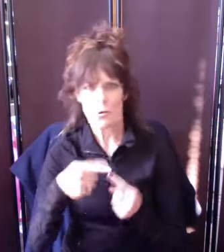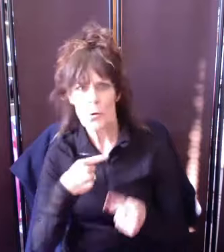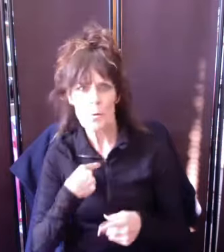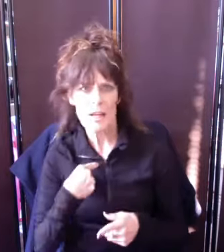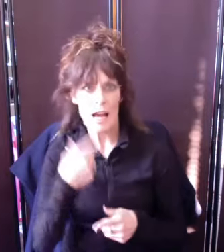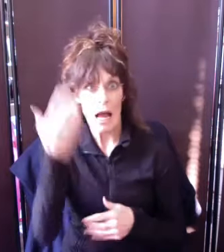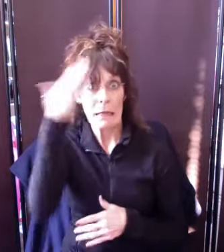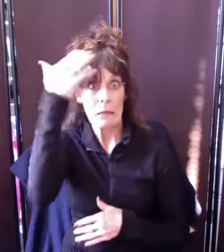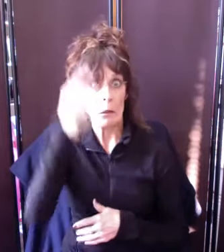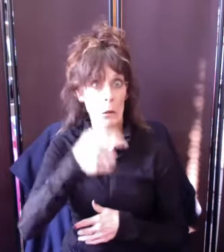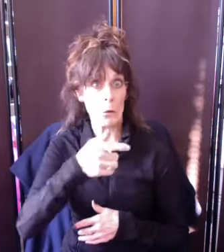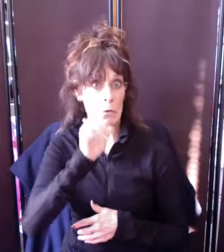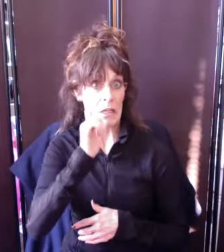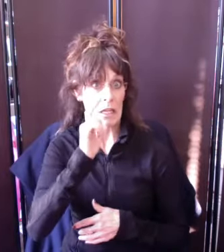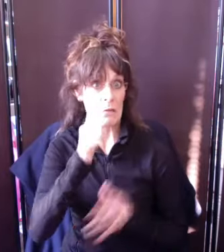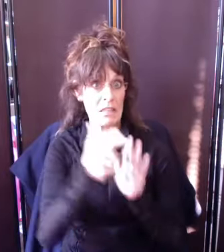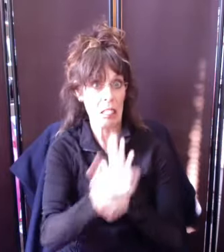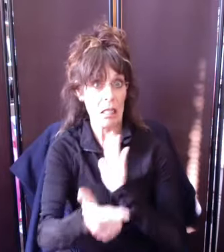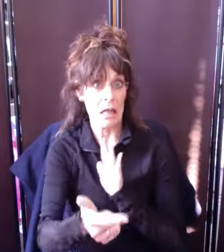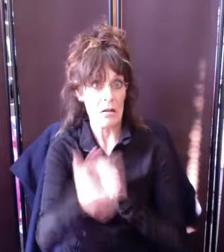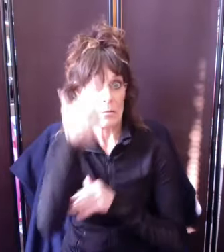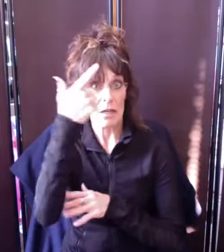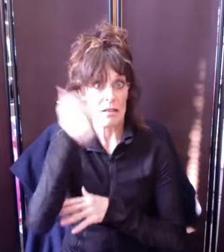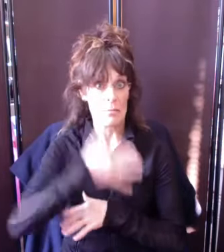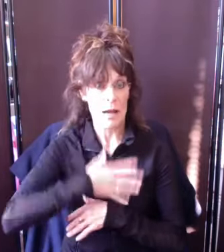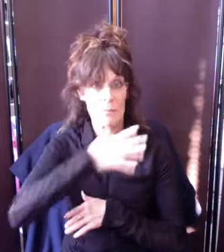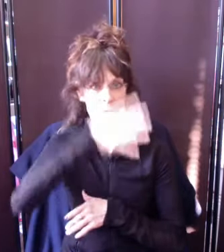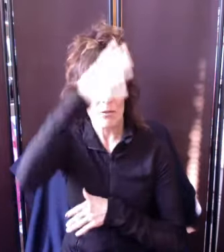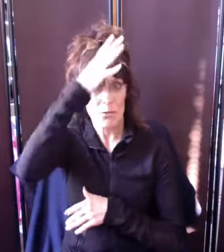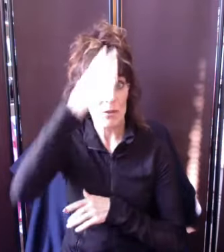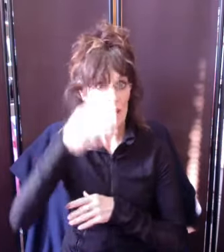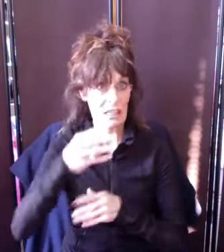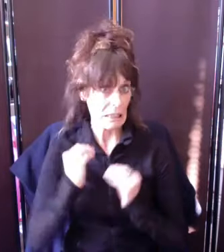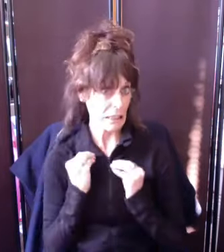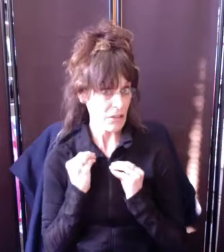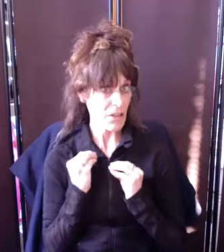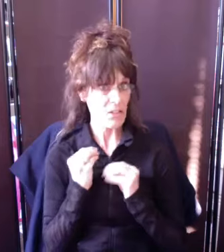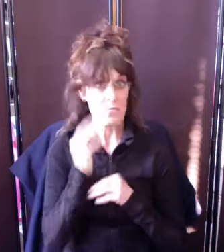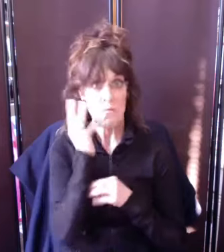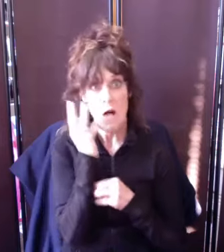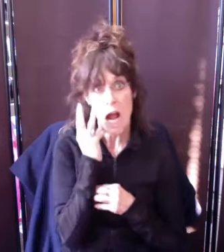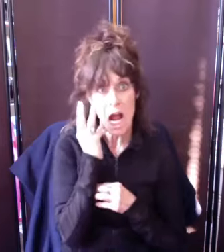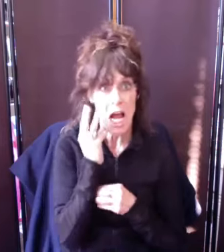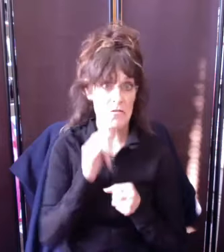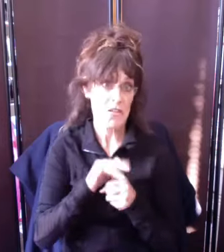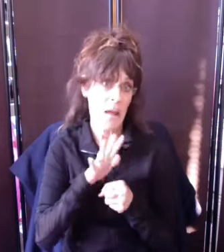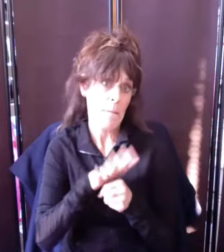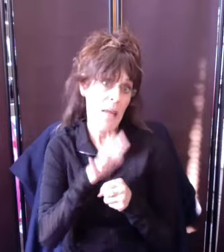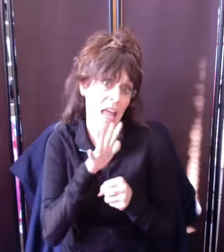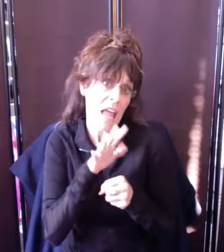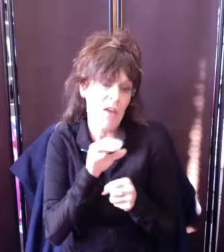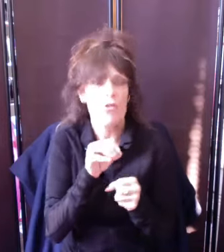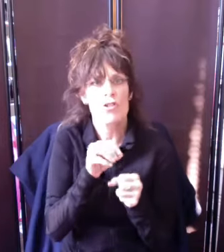illegal because my parents would give us little bits of wine or champagne on holidays, sips of beer, whatever. I